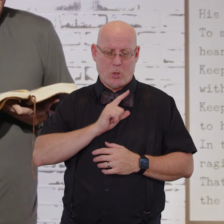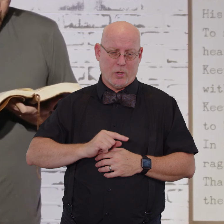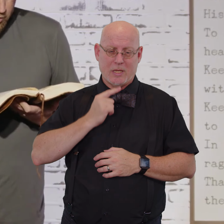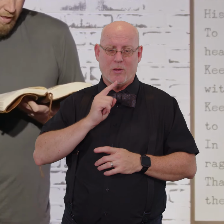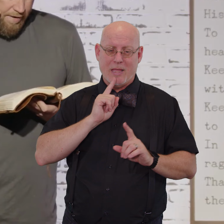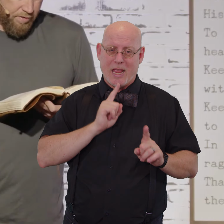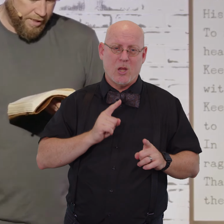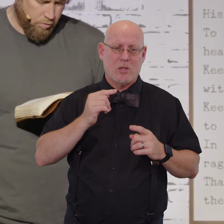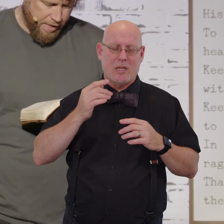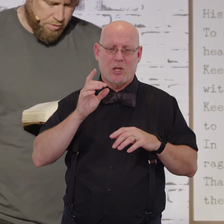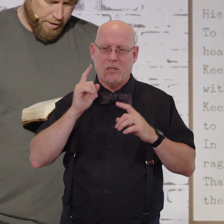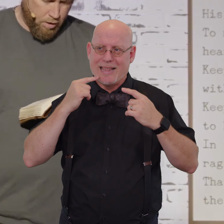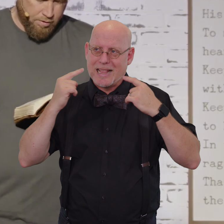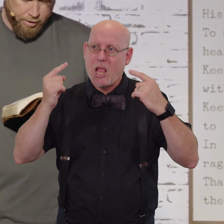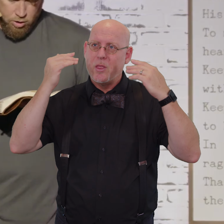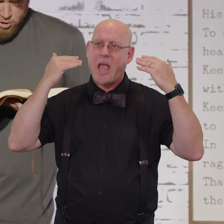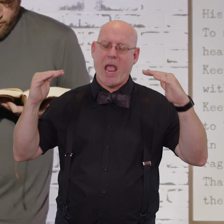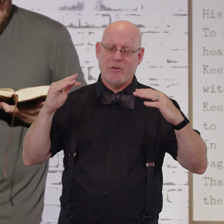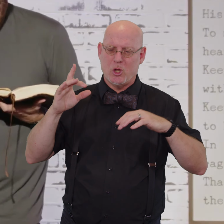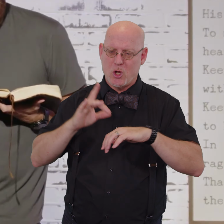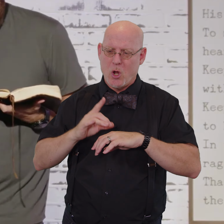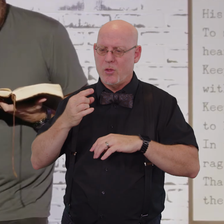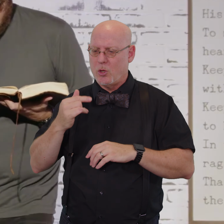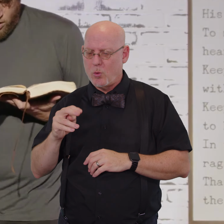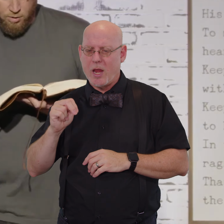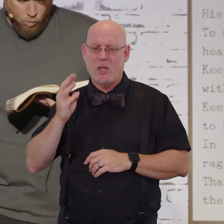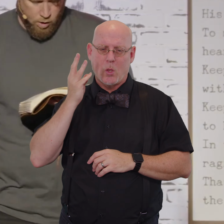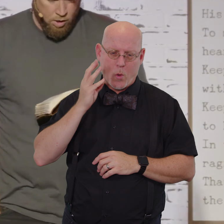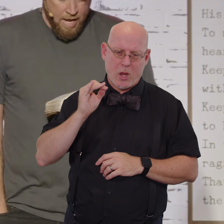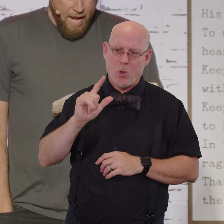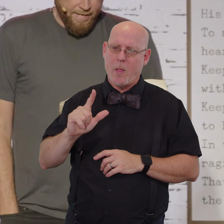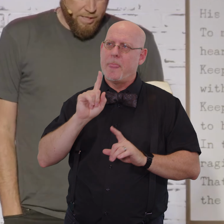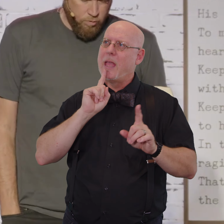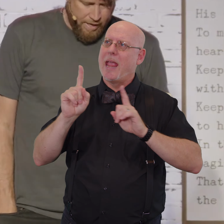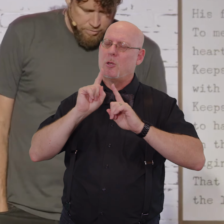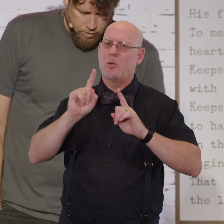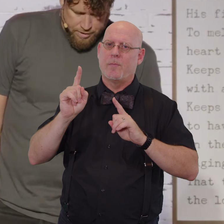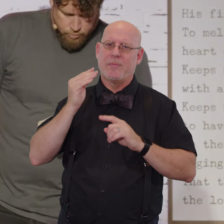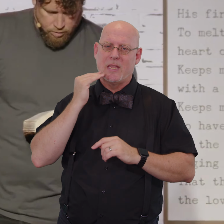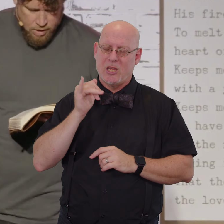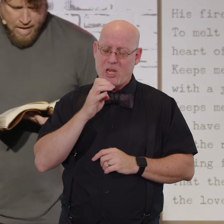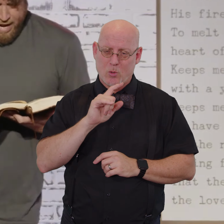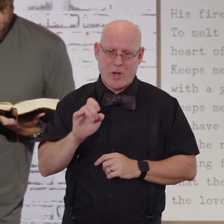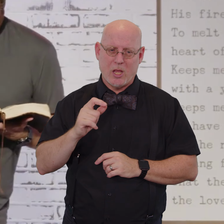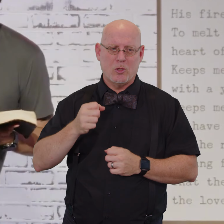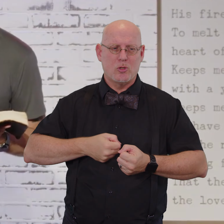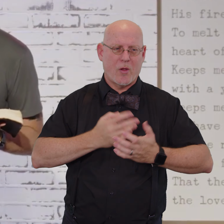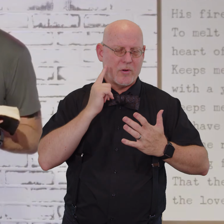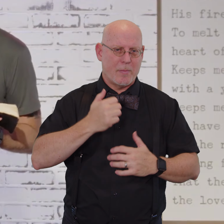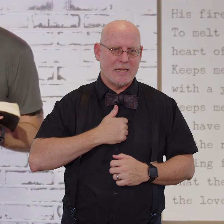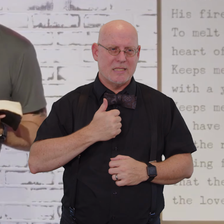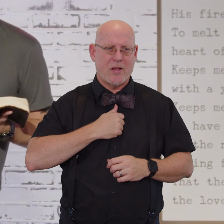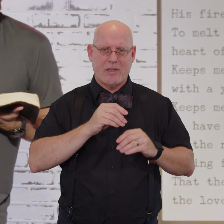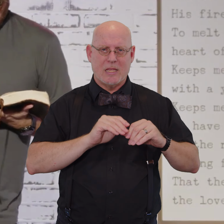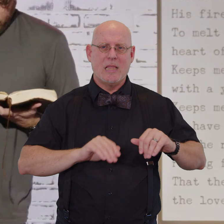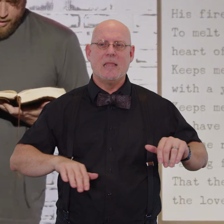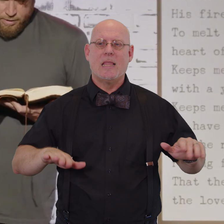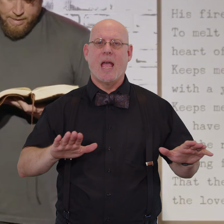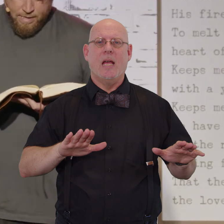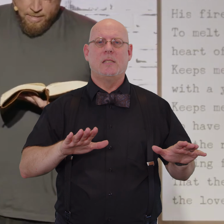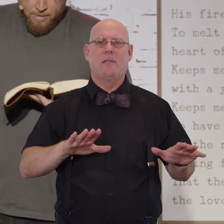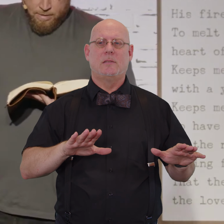Lord I will answer the heavens they shall answer the earth and the earth shall answer the grain the wine the oil and they shall answer his real and I will sow her for myself